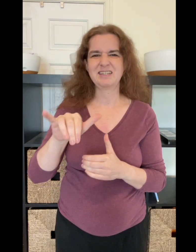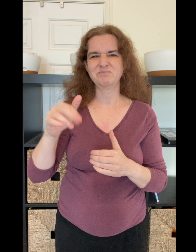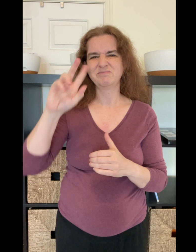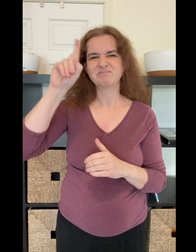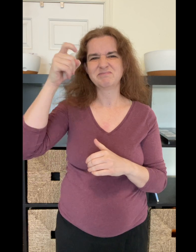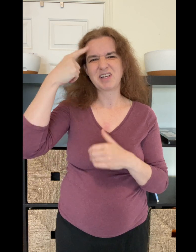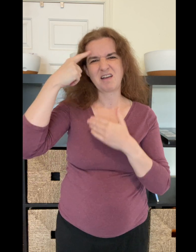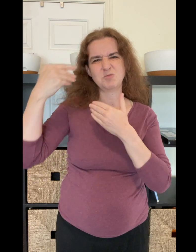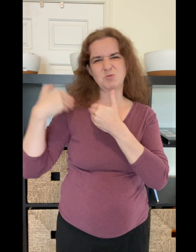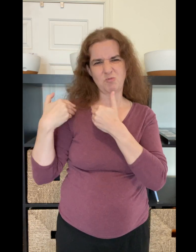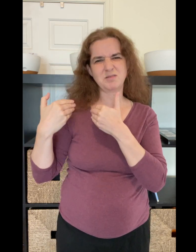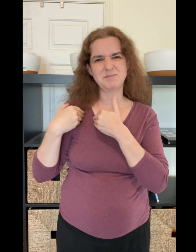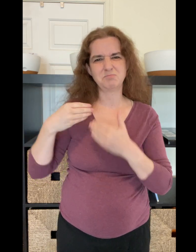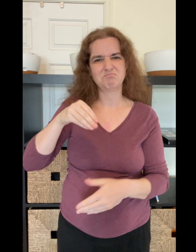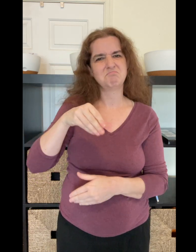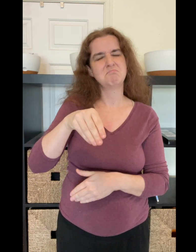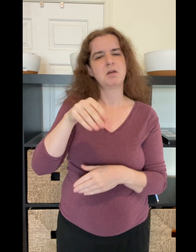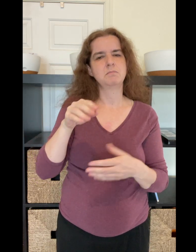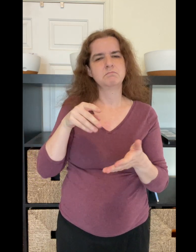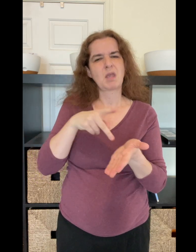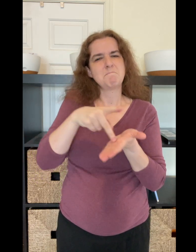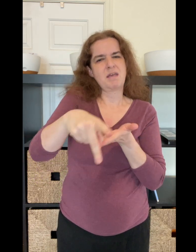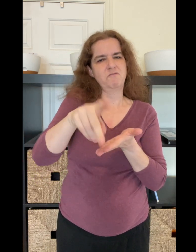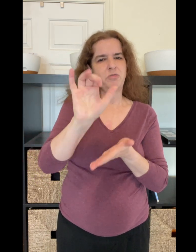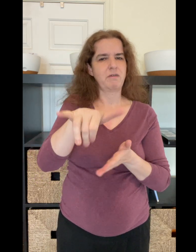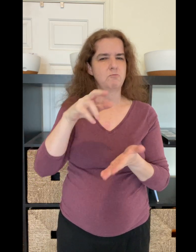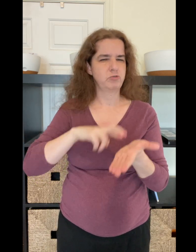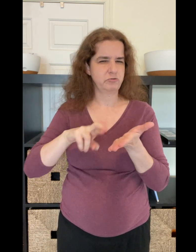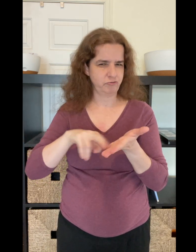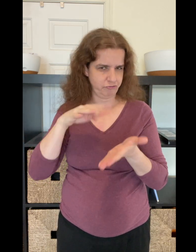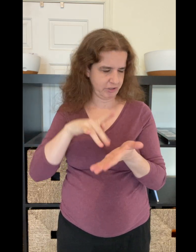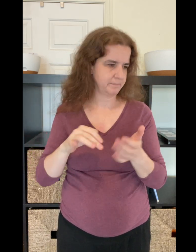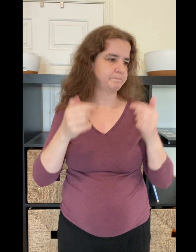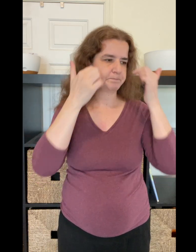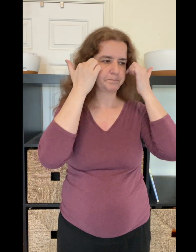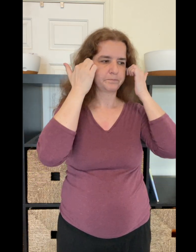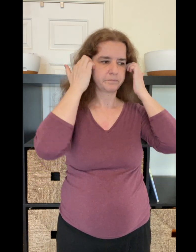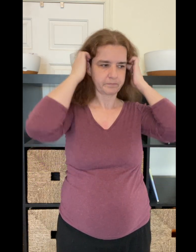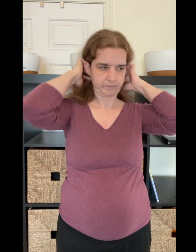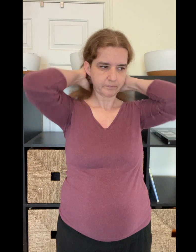studies. That's the government's responsibility to pay for that research.